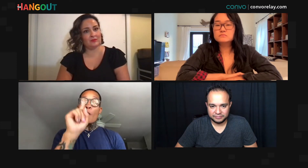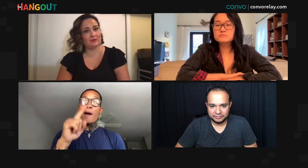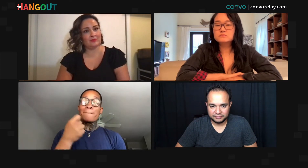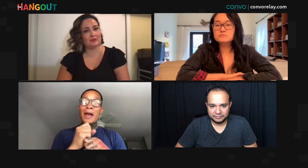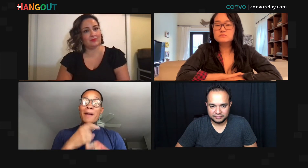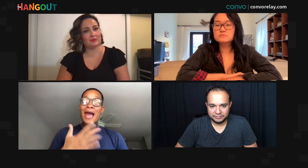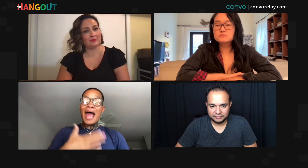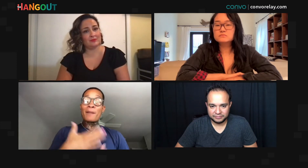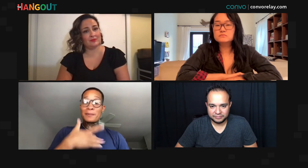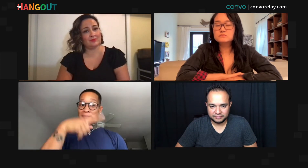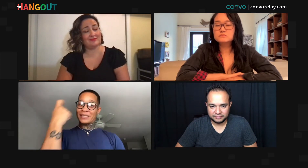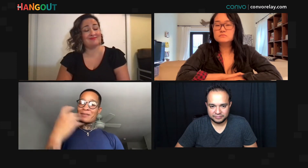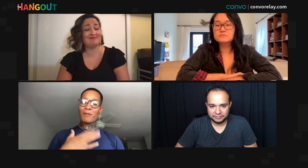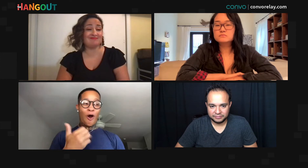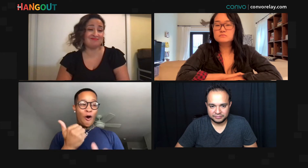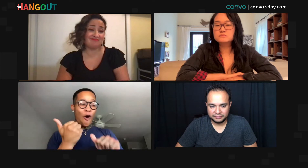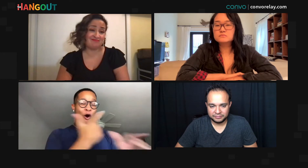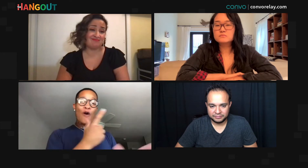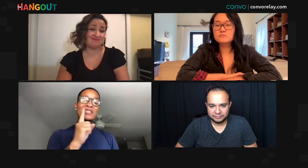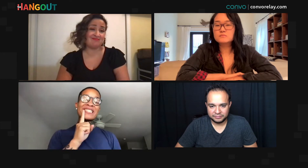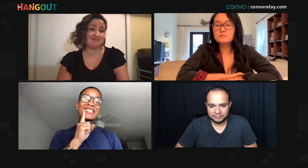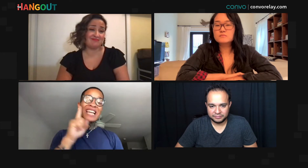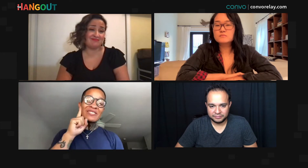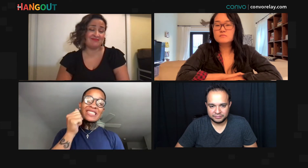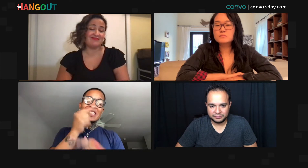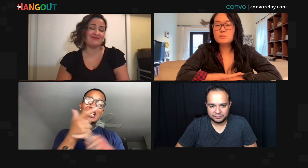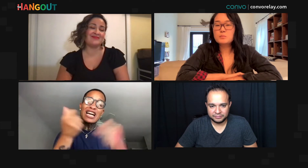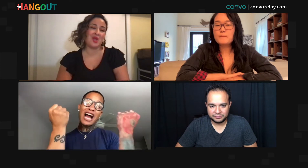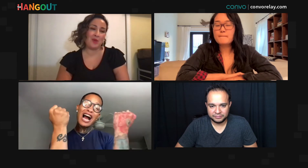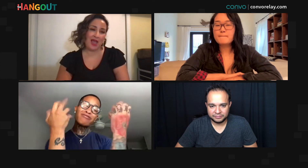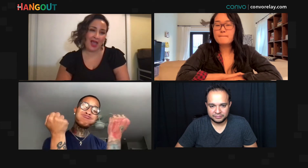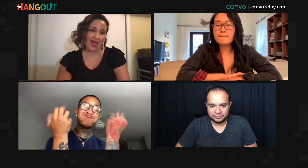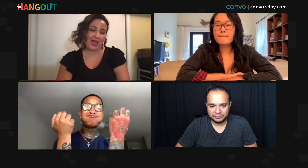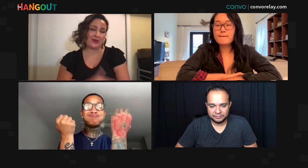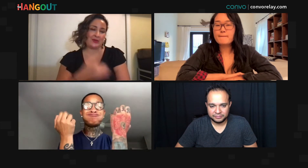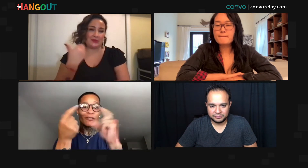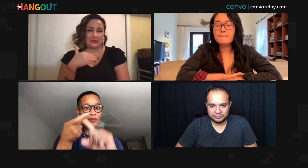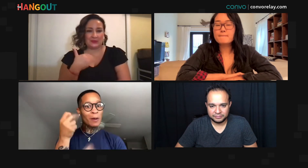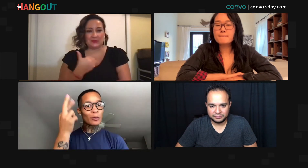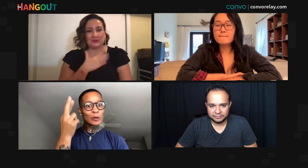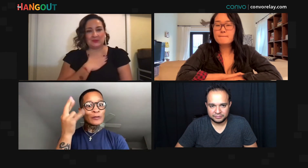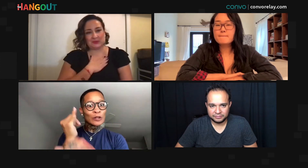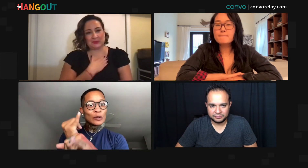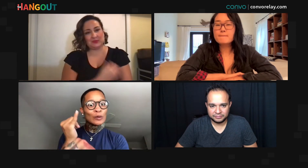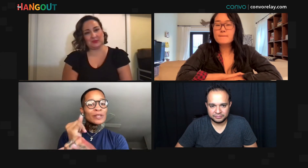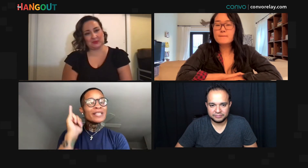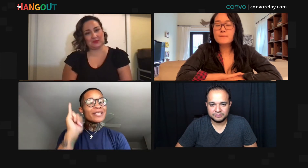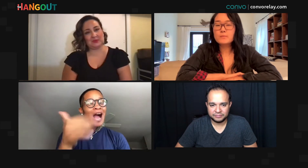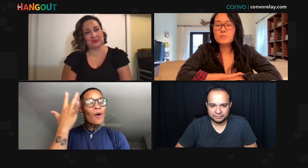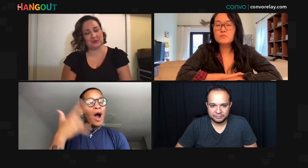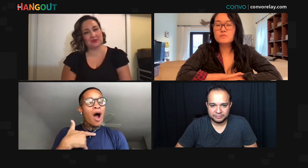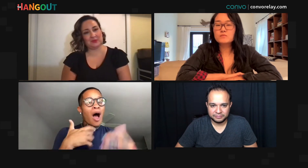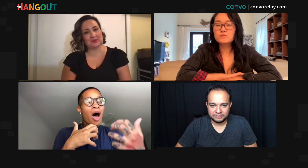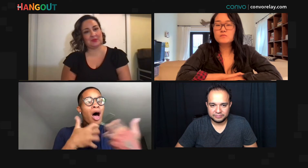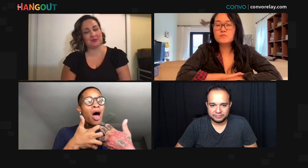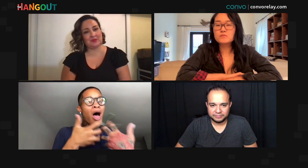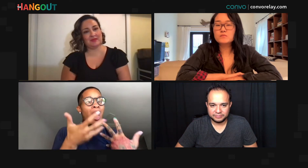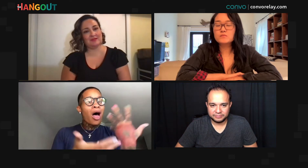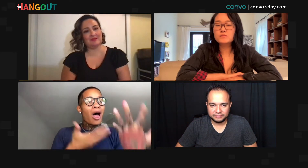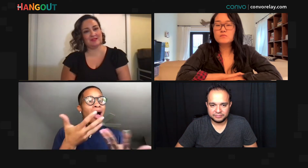home because the foster home made me happy. They were all deaf sisters. They all signed. And